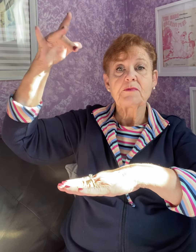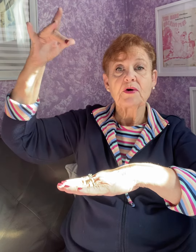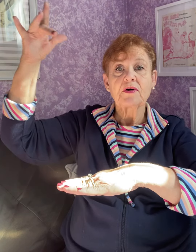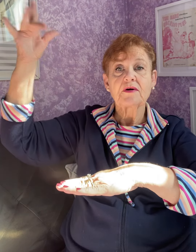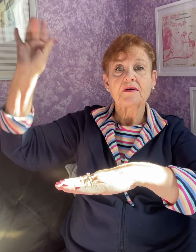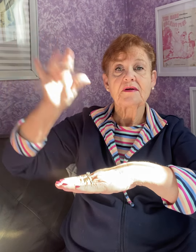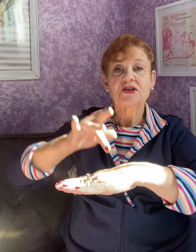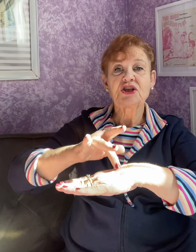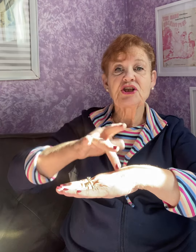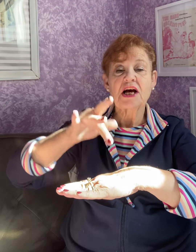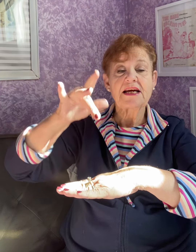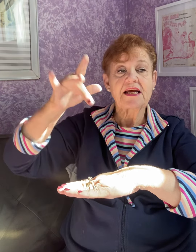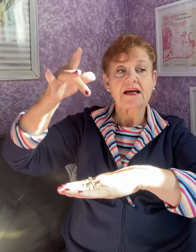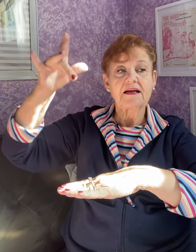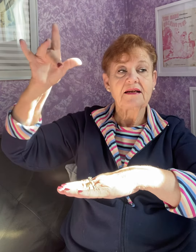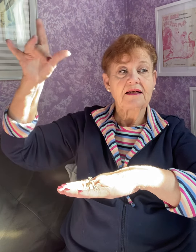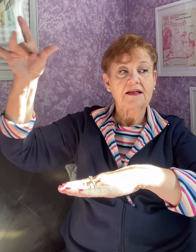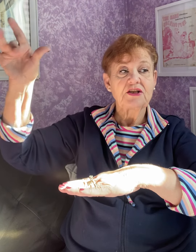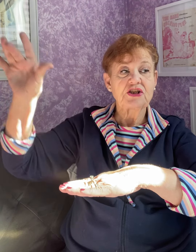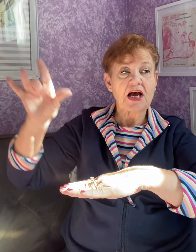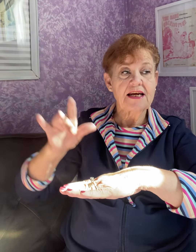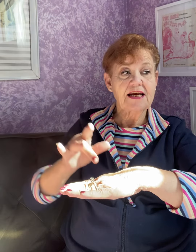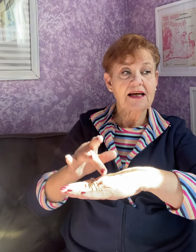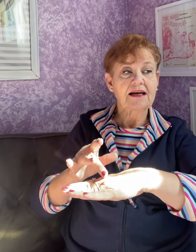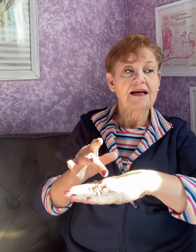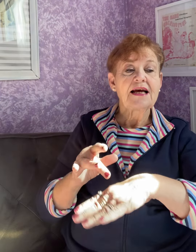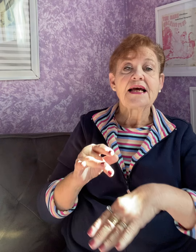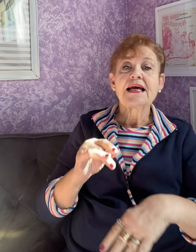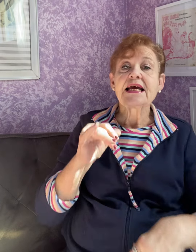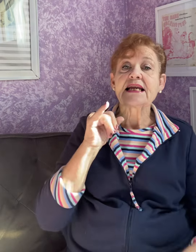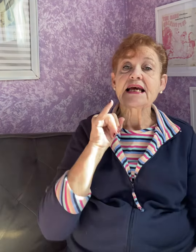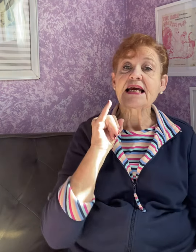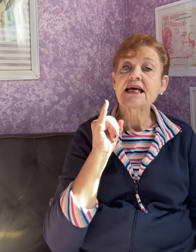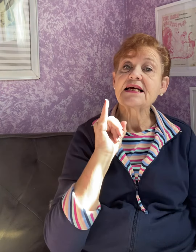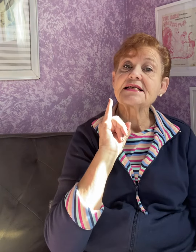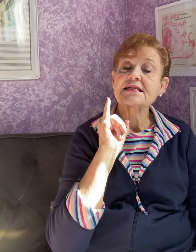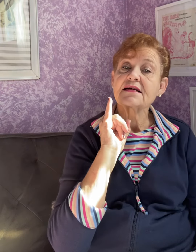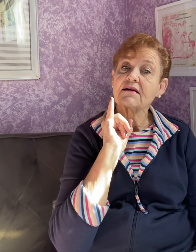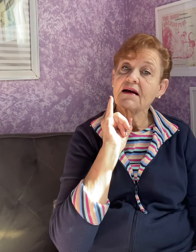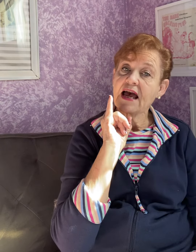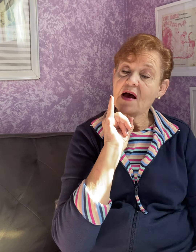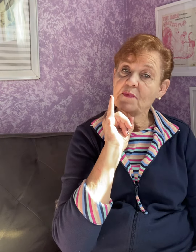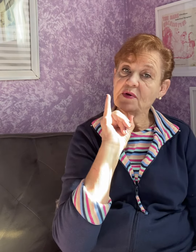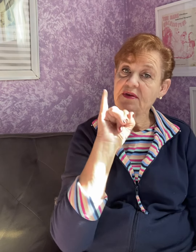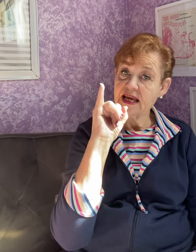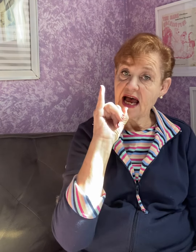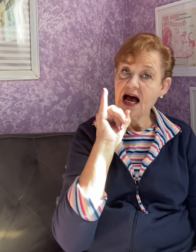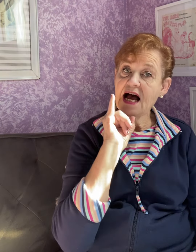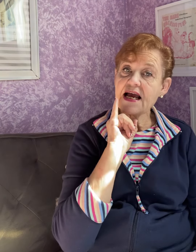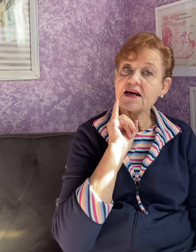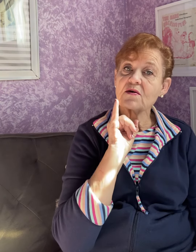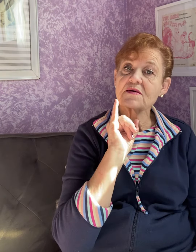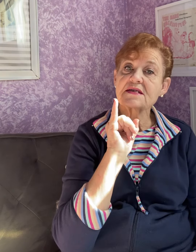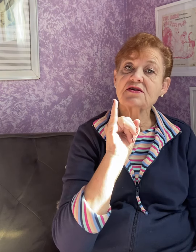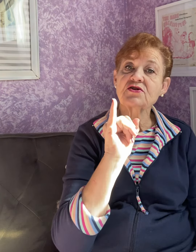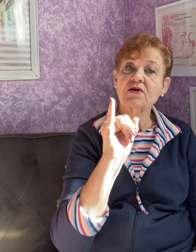shimmer, shining, shining. It is, capital, the I goes straight